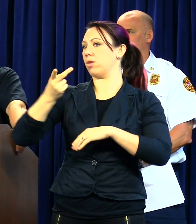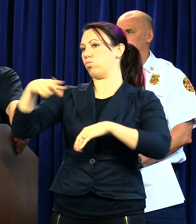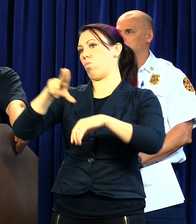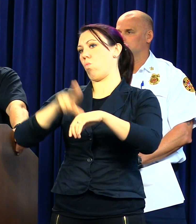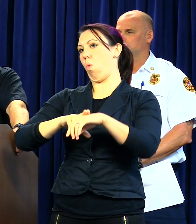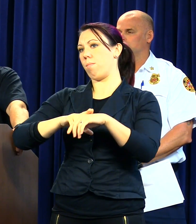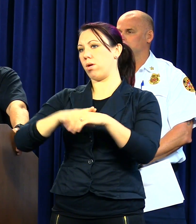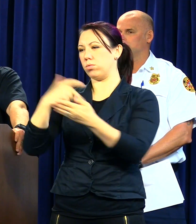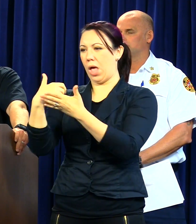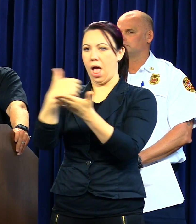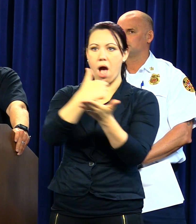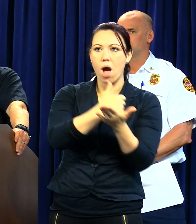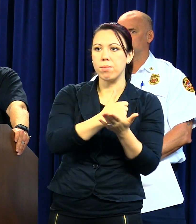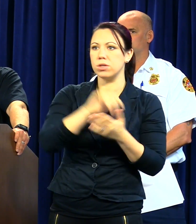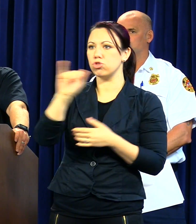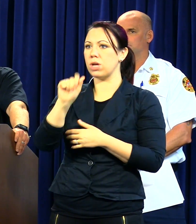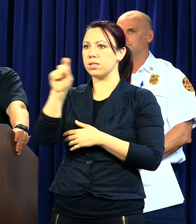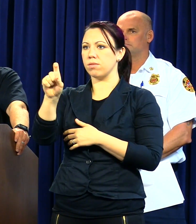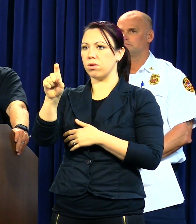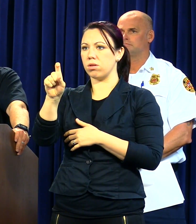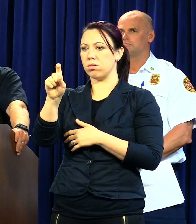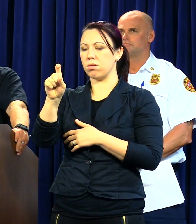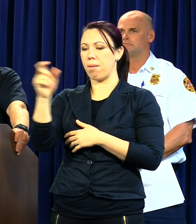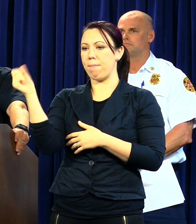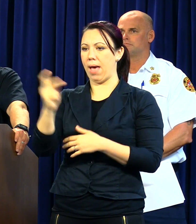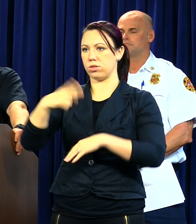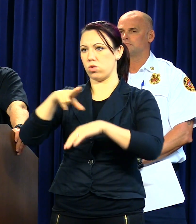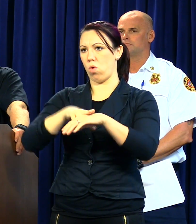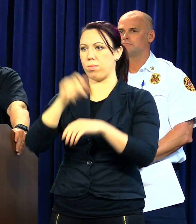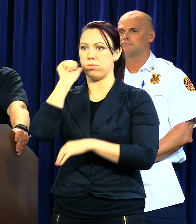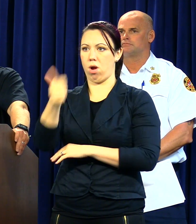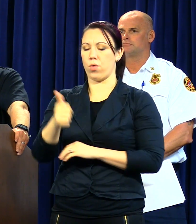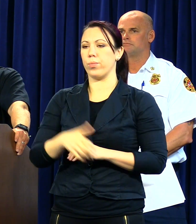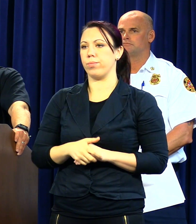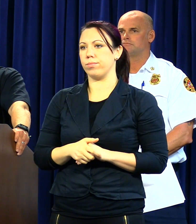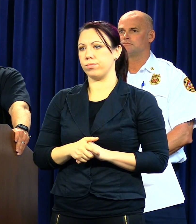that we can to help the people of Jacksonville get their lives back to normal.